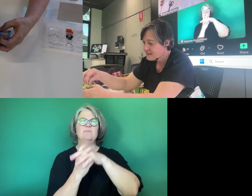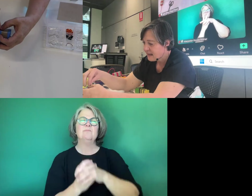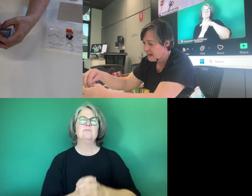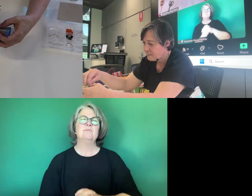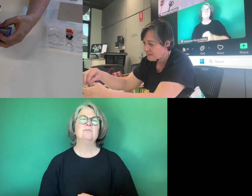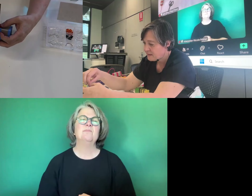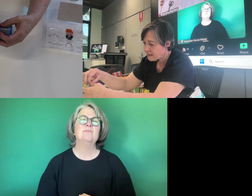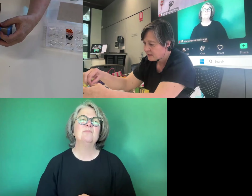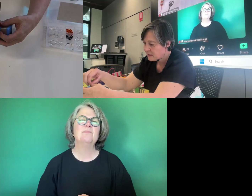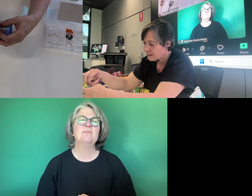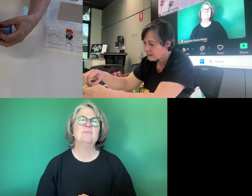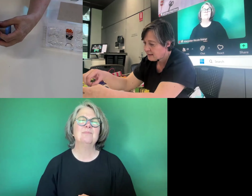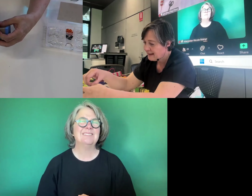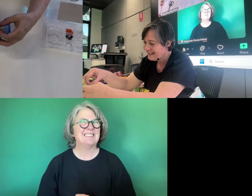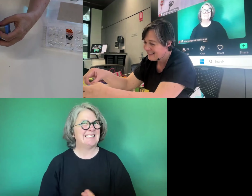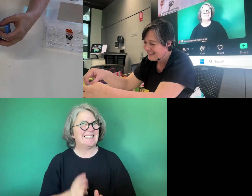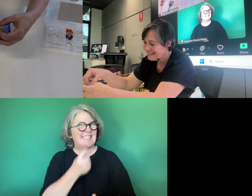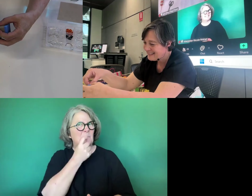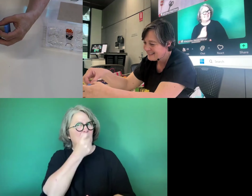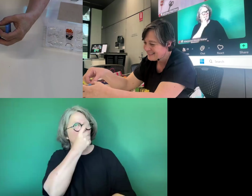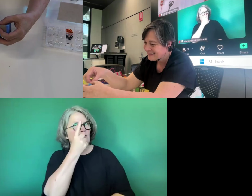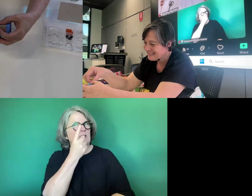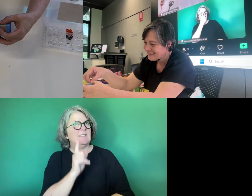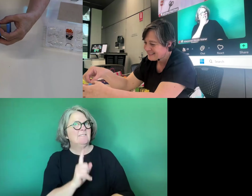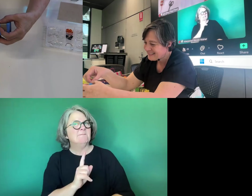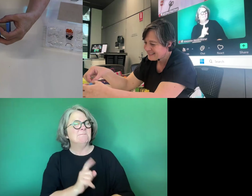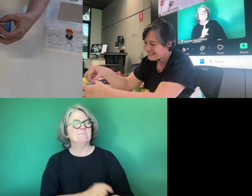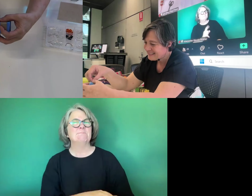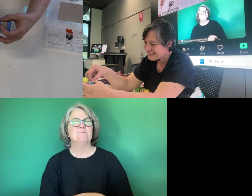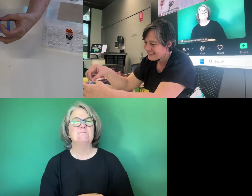And this can be fiddly.